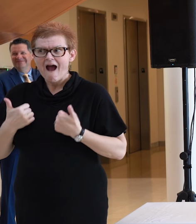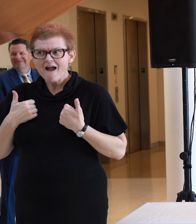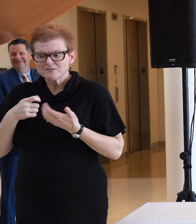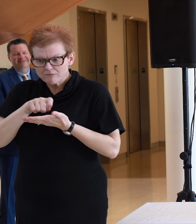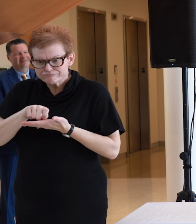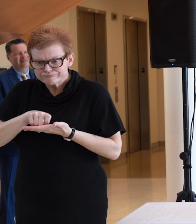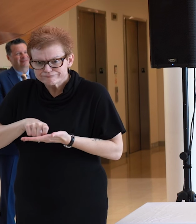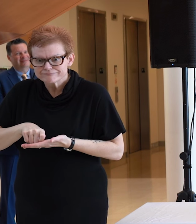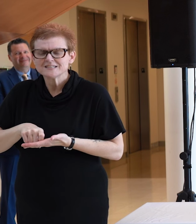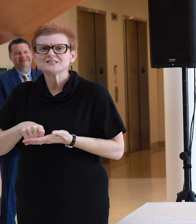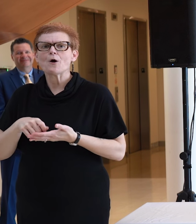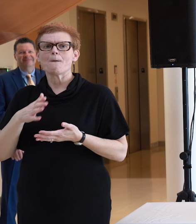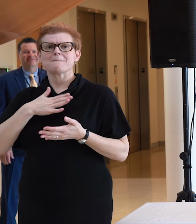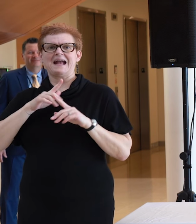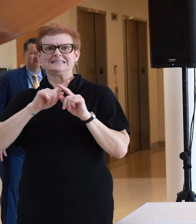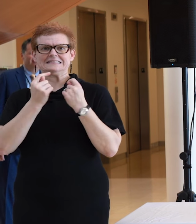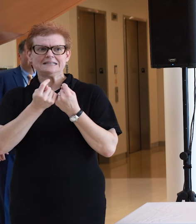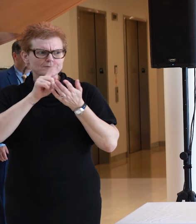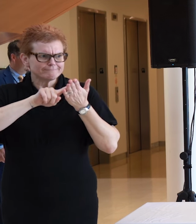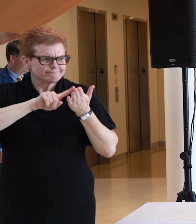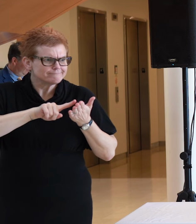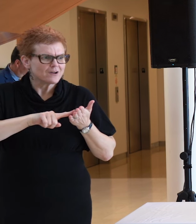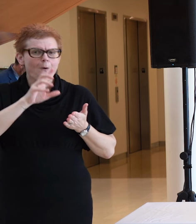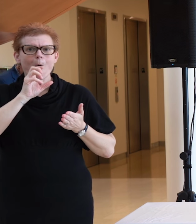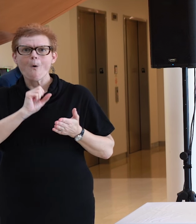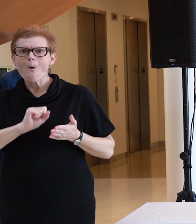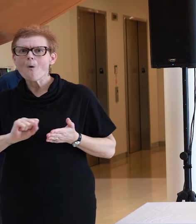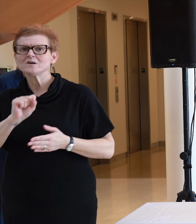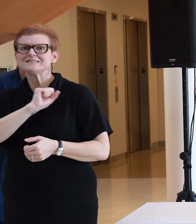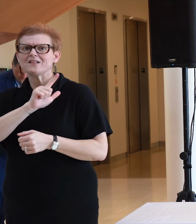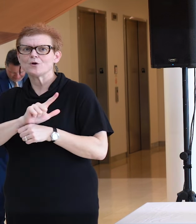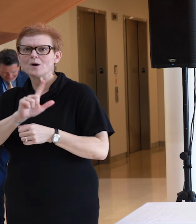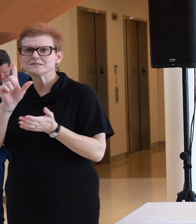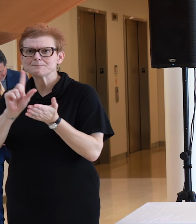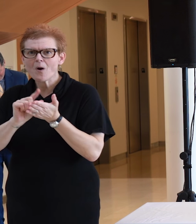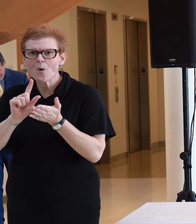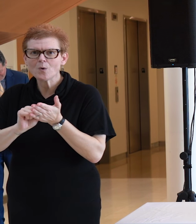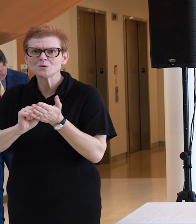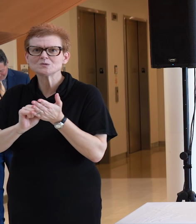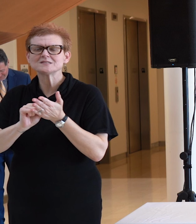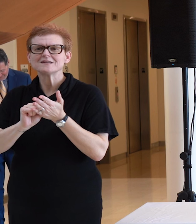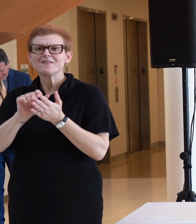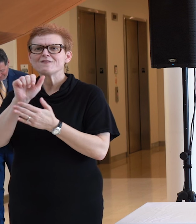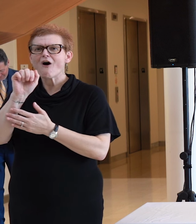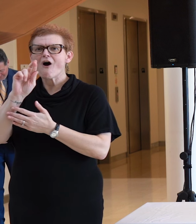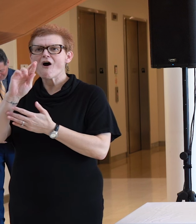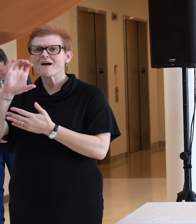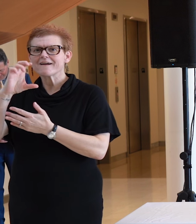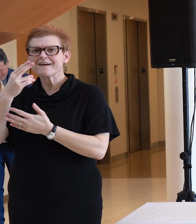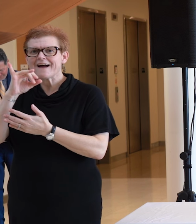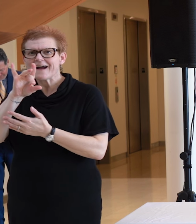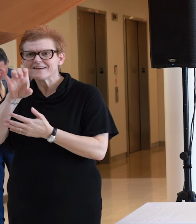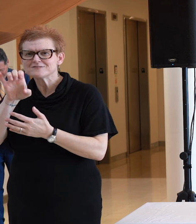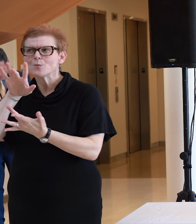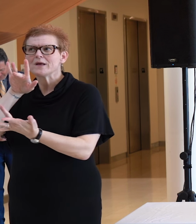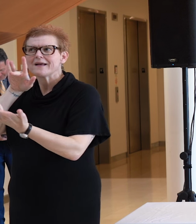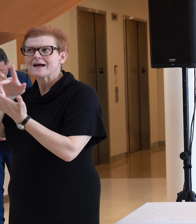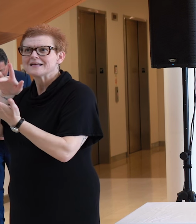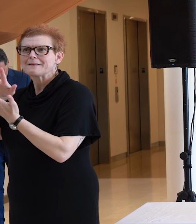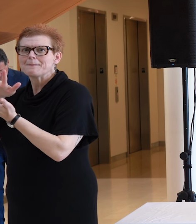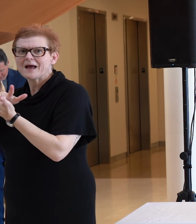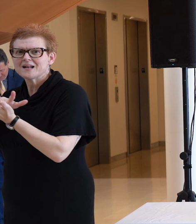to do some digging around, and we looked at old St. Louis Post-Dispatch archives. We contacted the St. Louis Metropolitan Medical